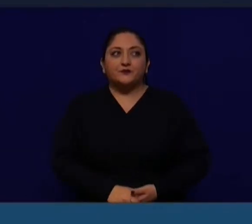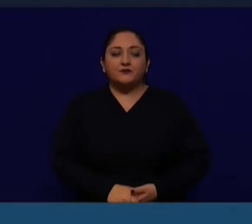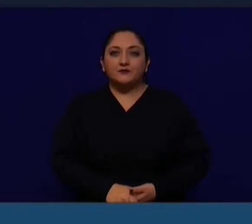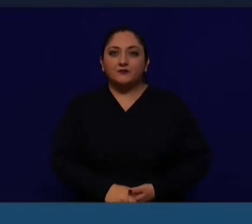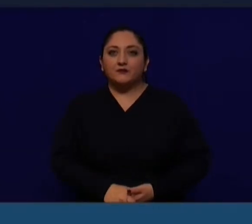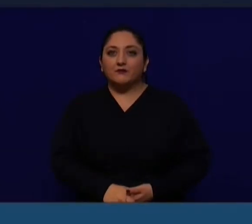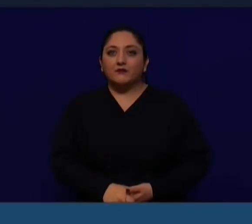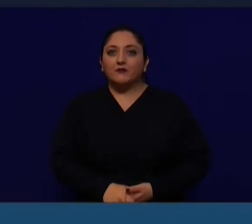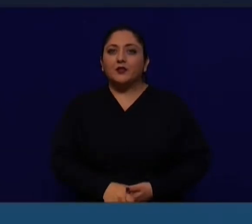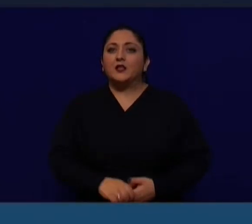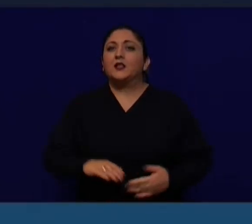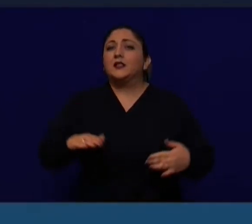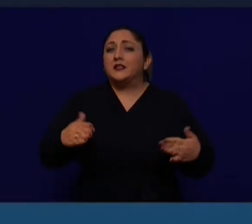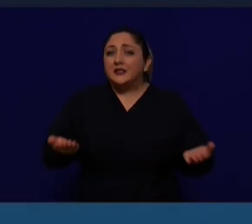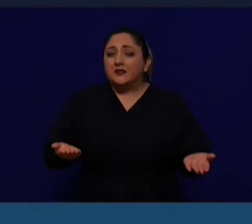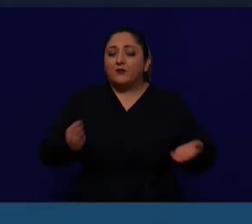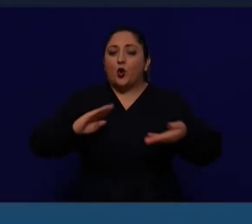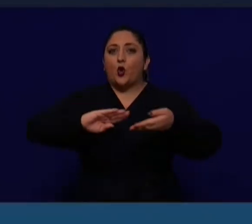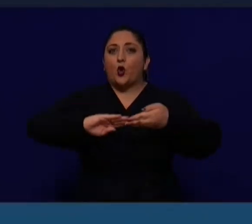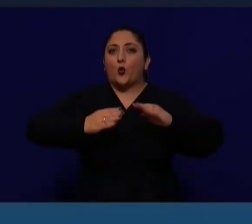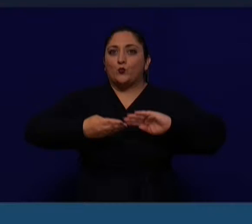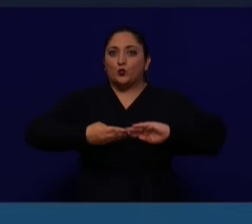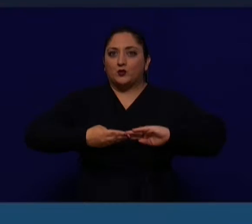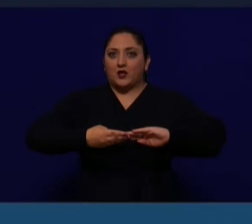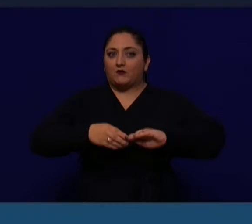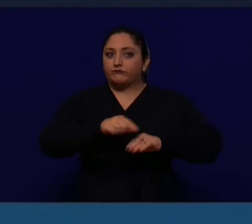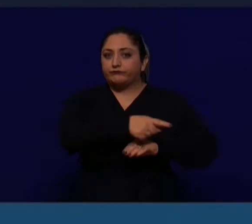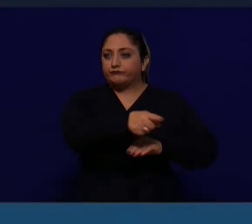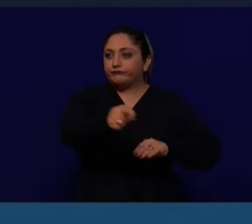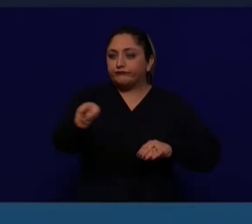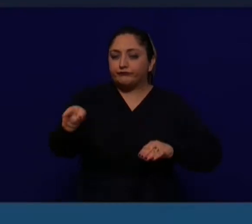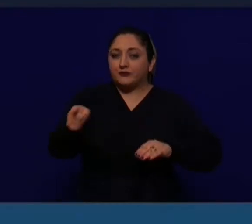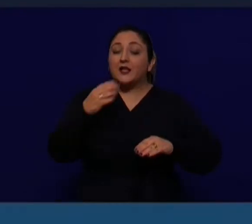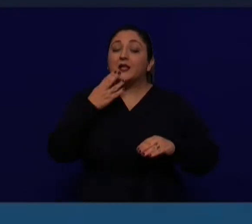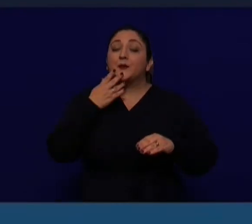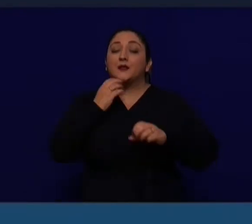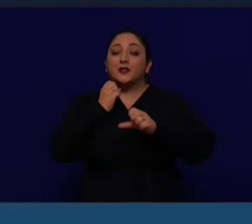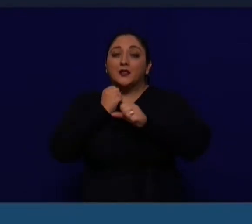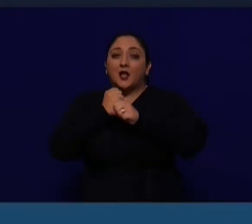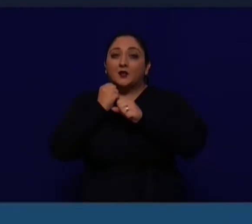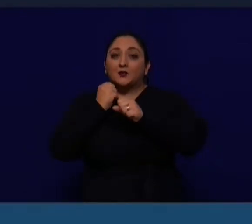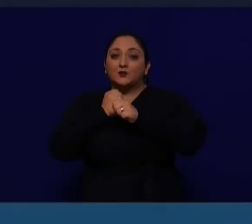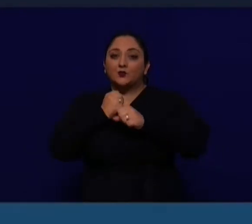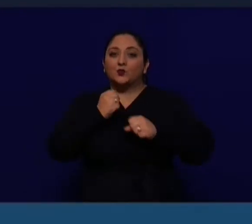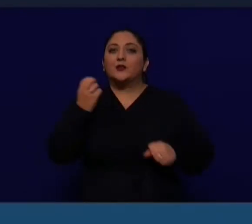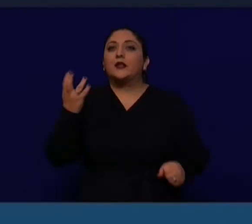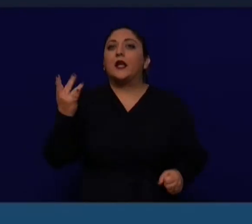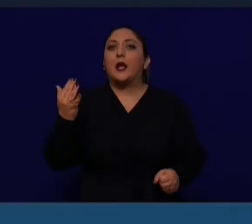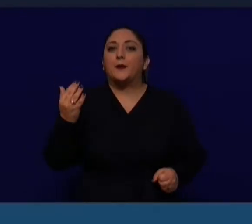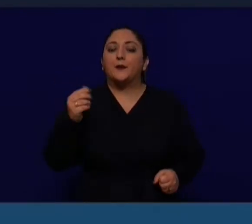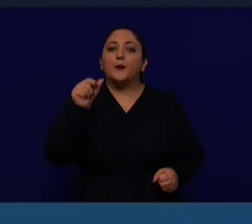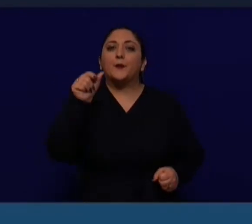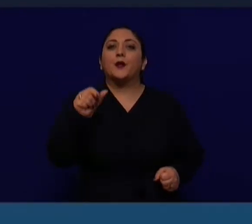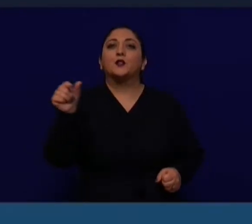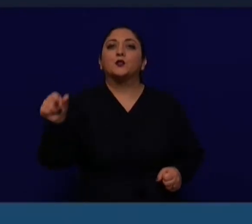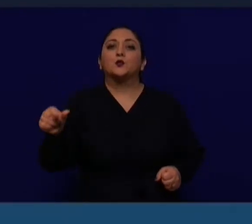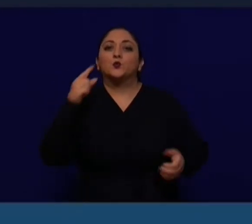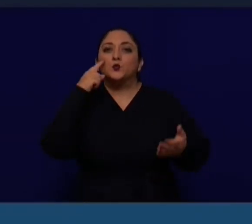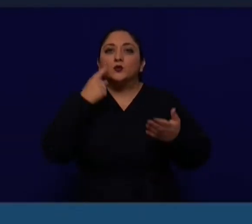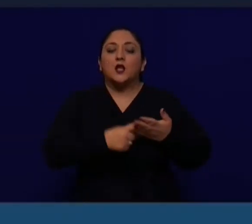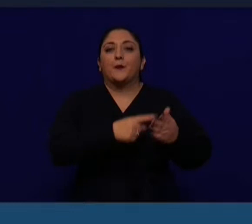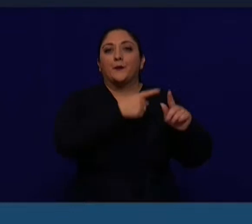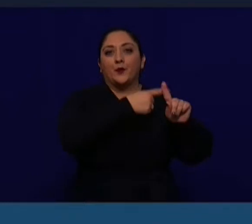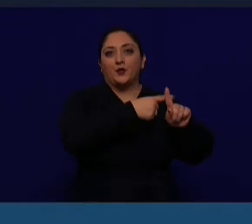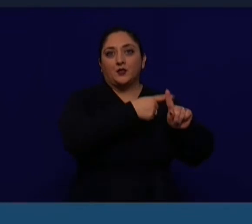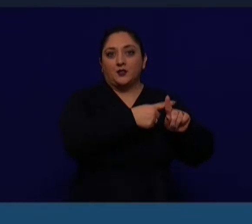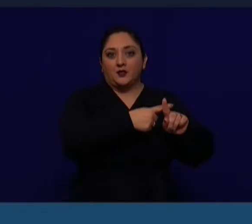X'inhu għaddej fil-komunità? Kif qedtilkom, meta aħna naħdmu l-każijiet tagħna kemm dawk il-każijiet li jkunu sporadiċi u